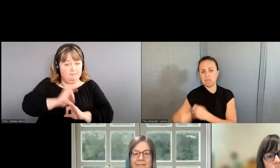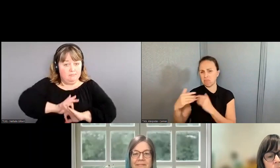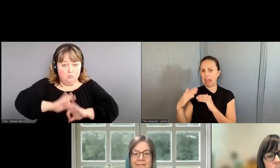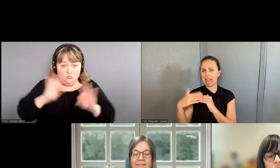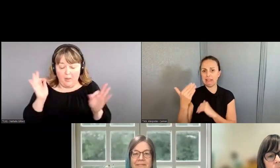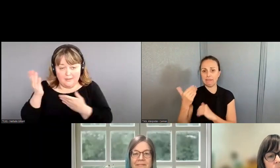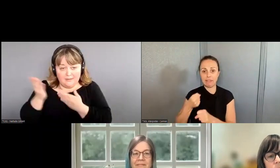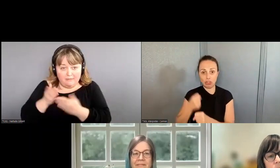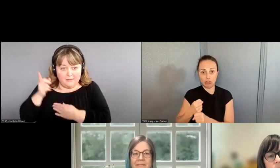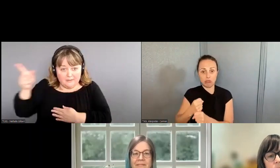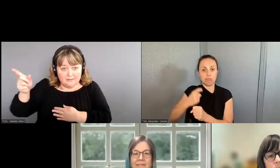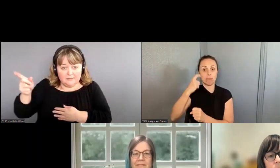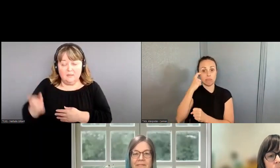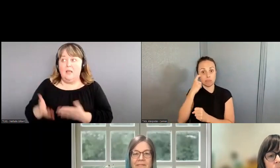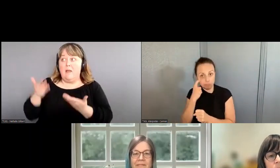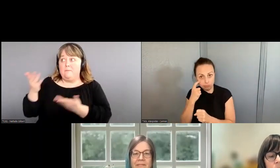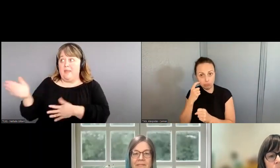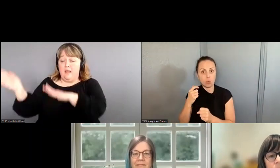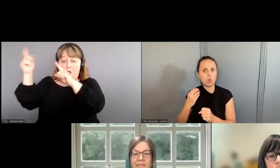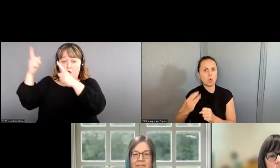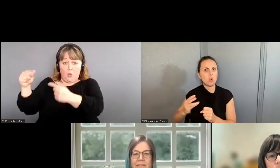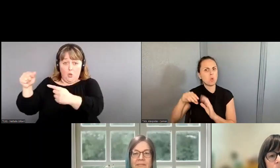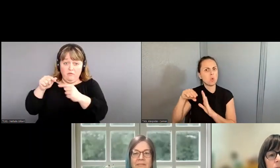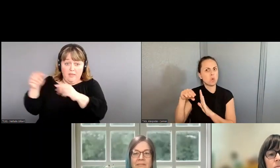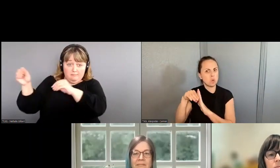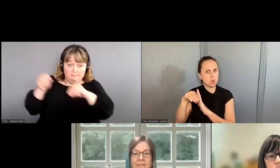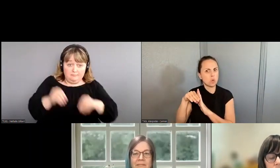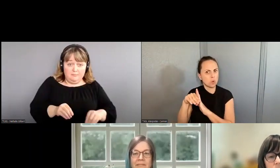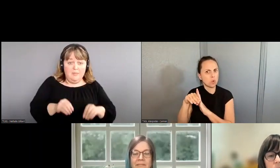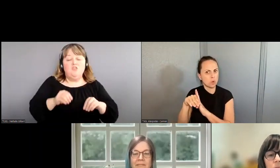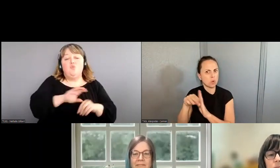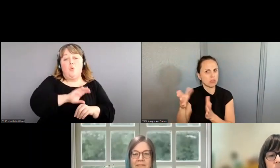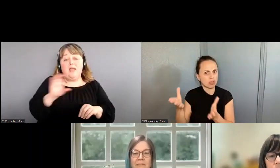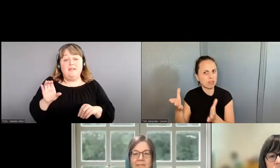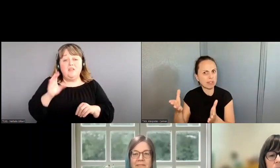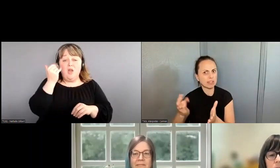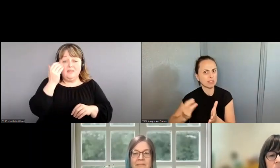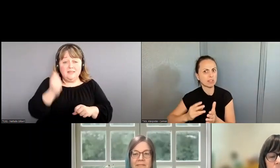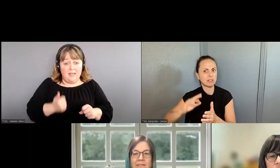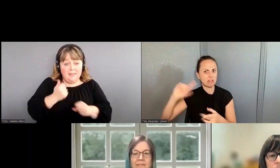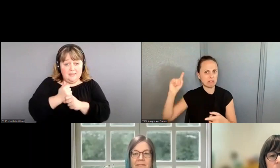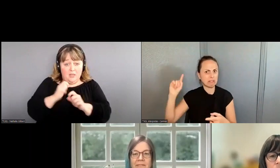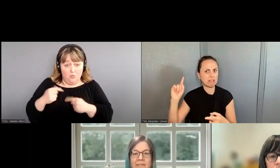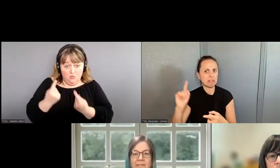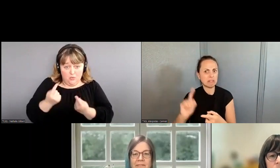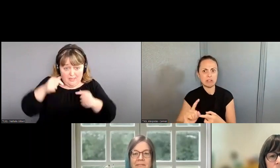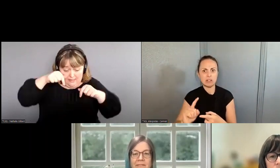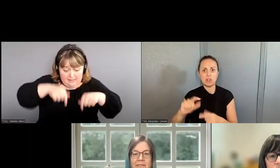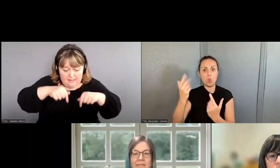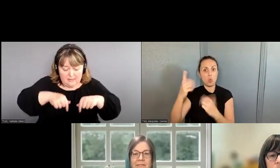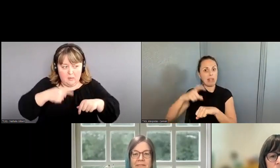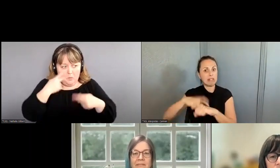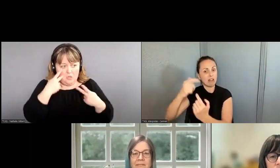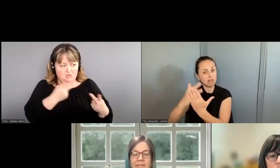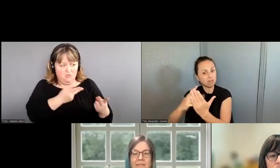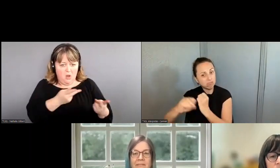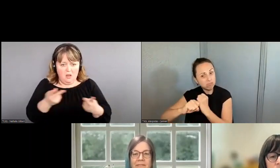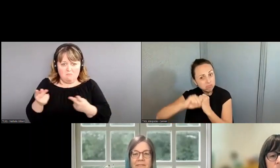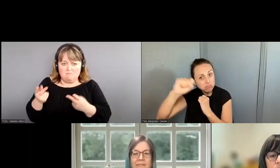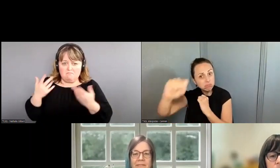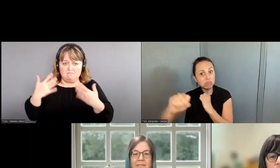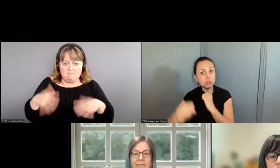have witnessed really a decay of services and expanding wait times for our patients. So